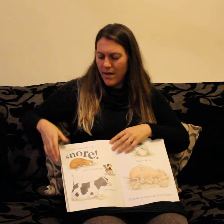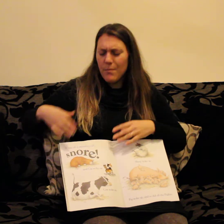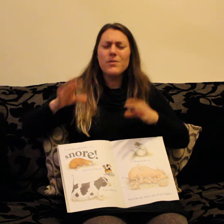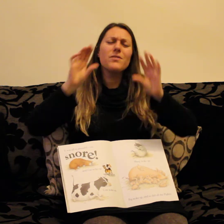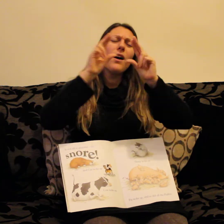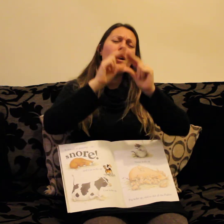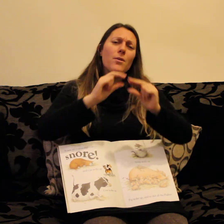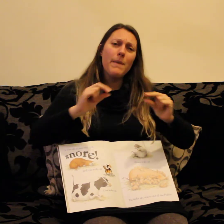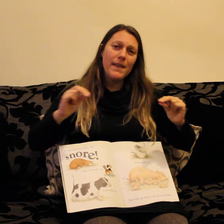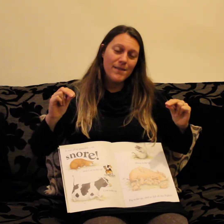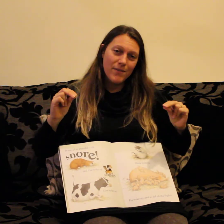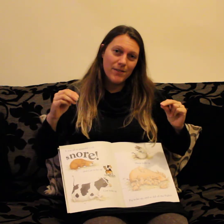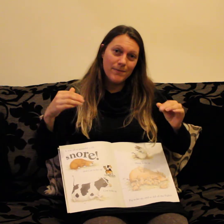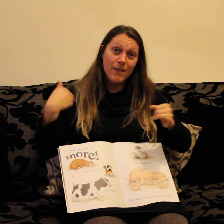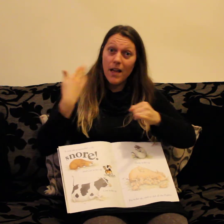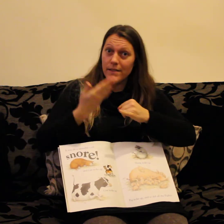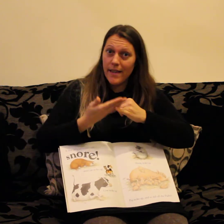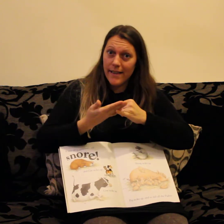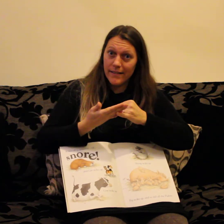It was so peaceful until...